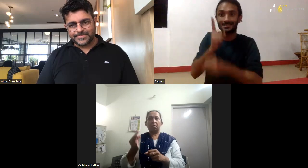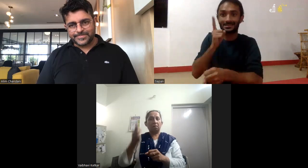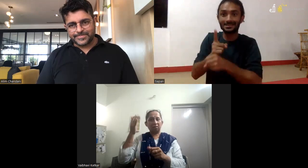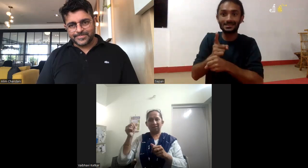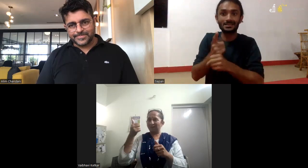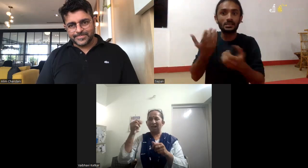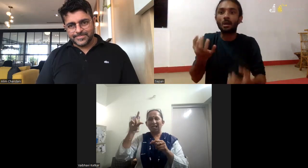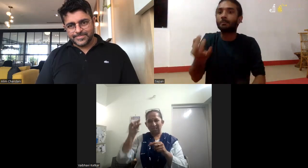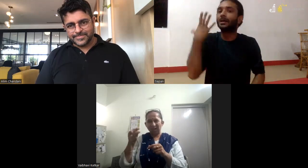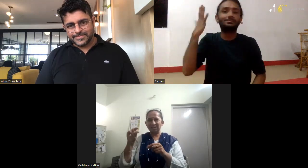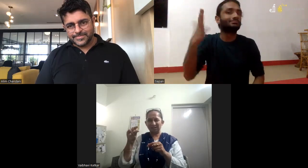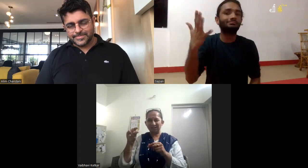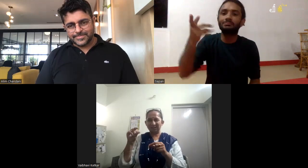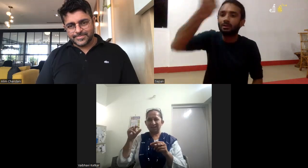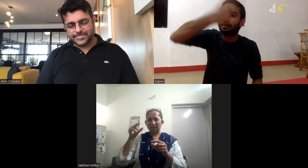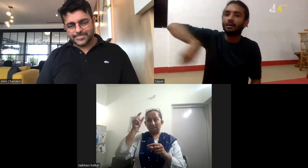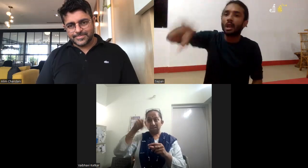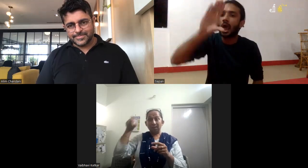Okay, thank you.